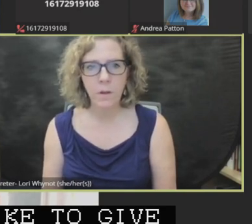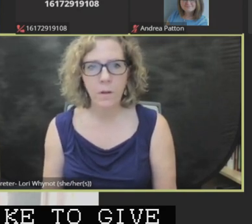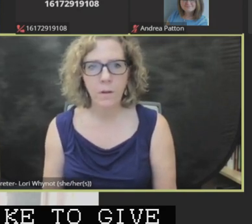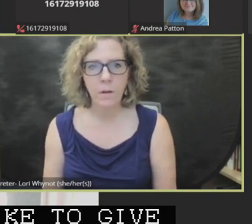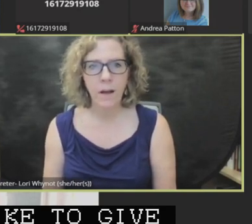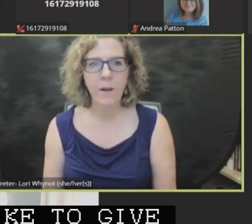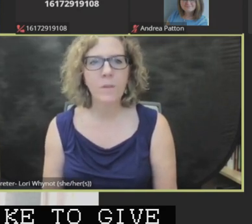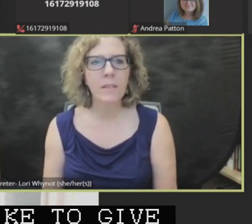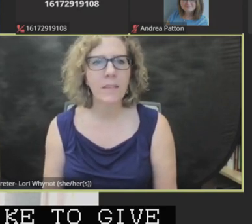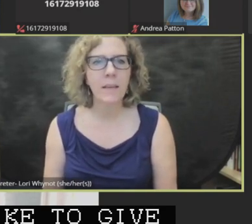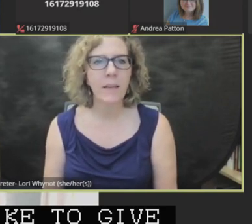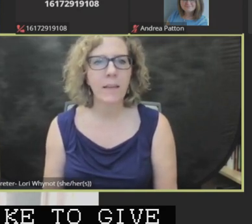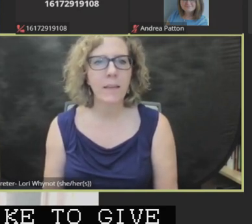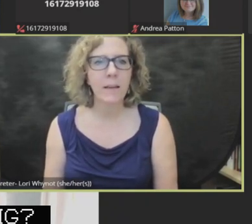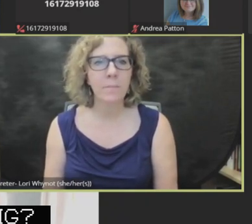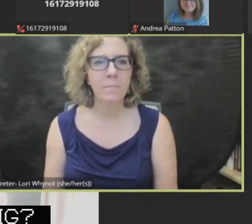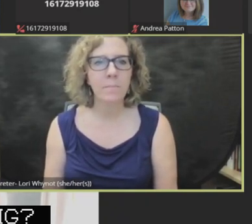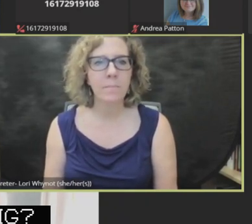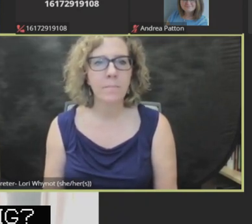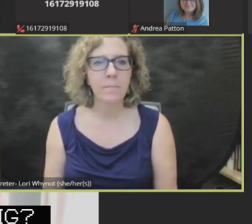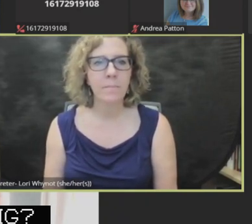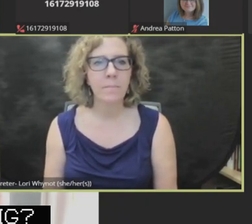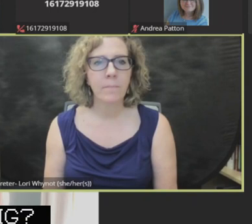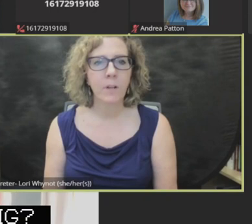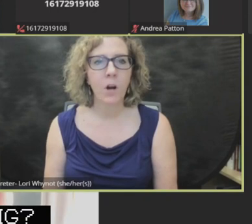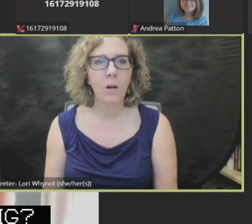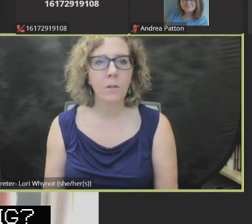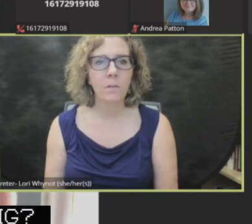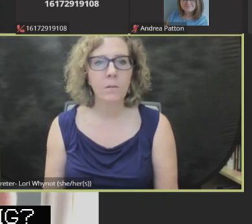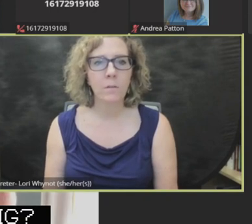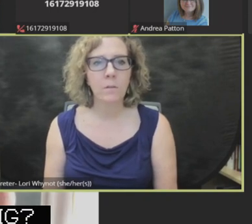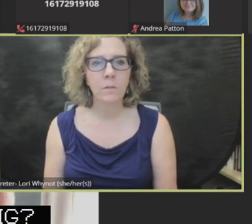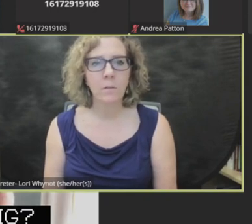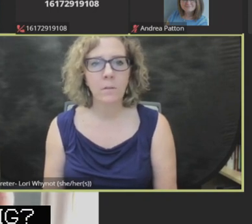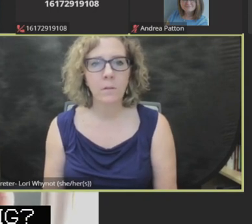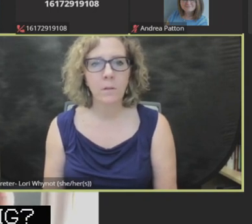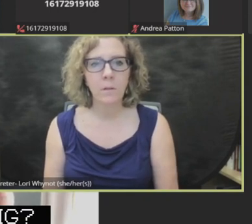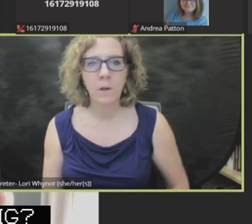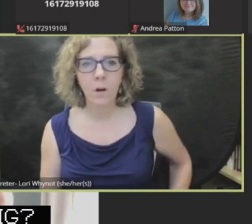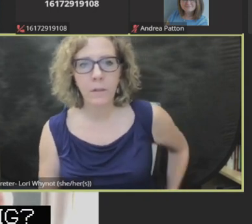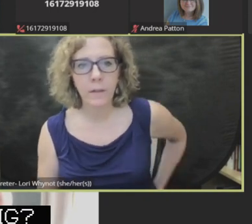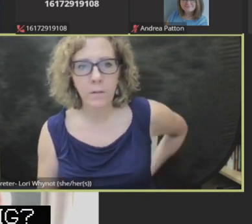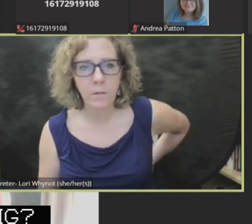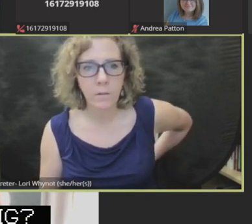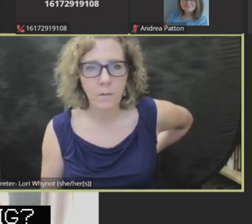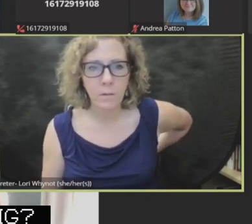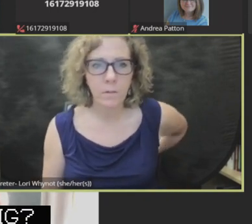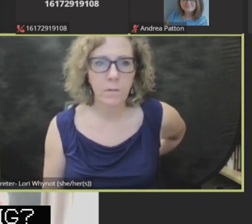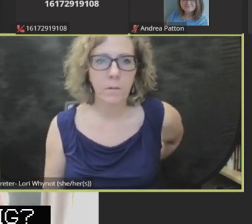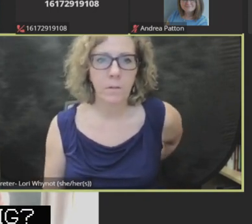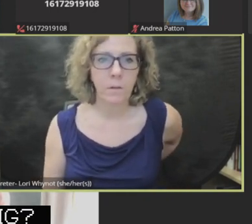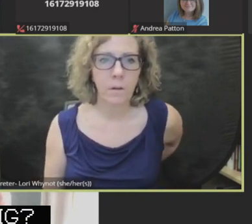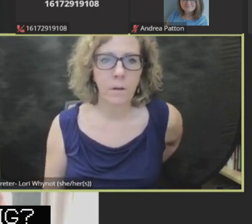someone, I don't see any, Carl. Is Carl here?